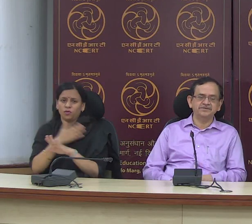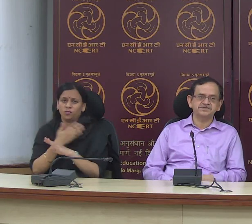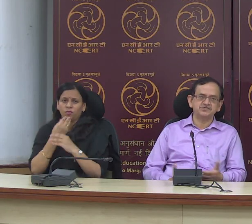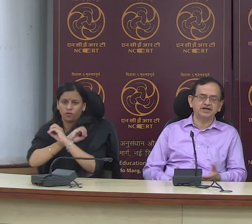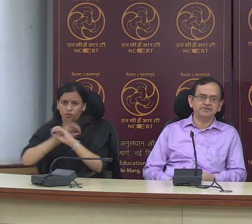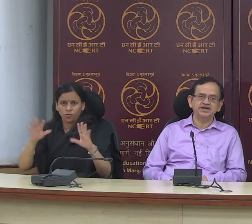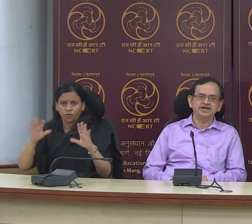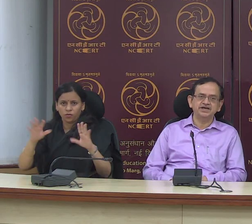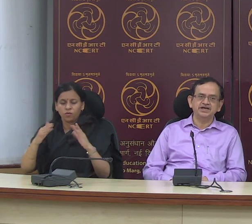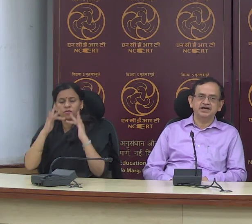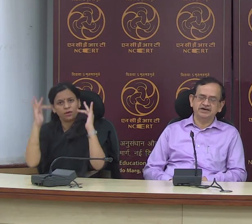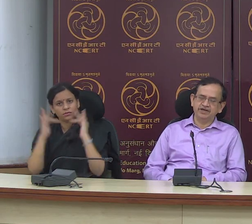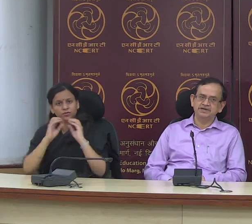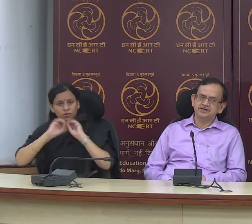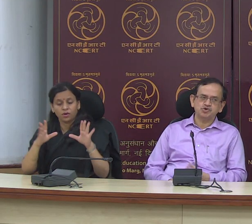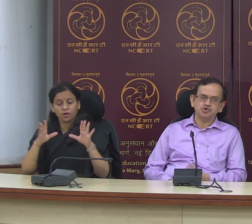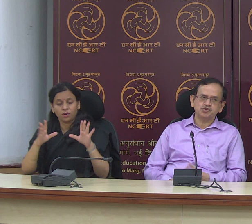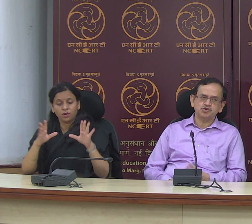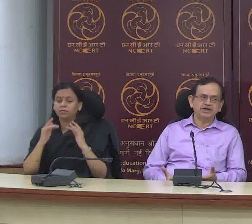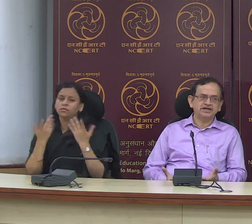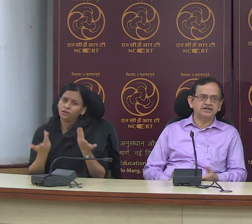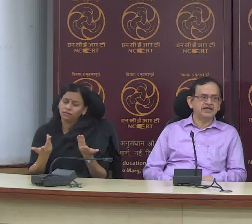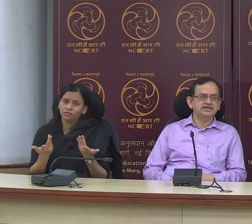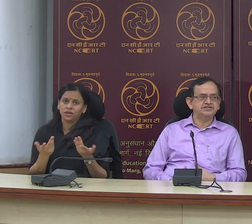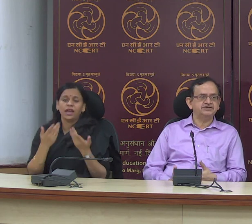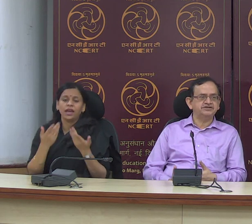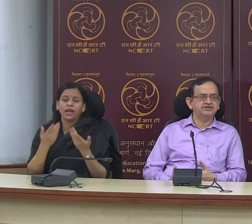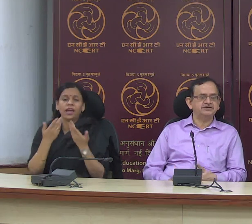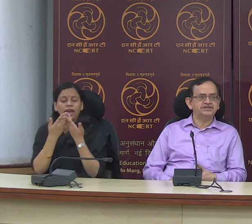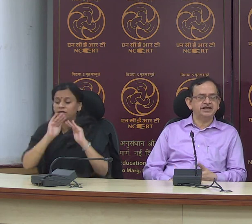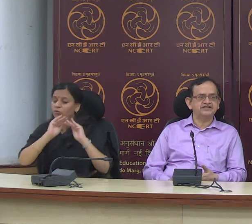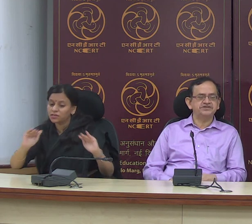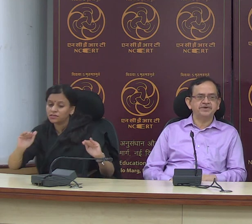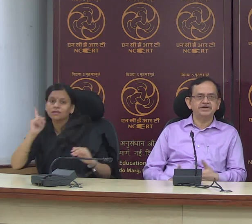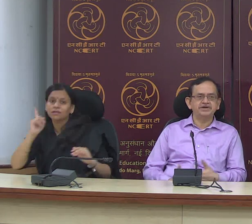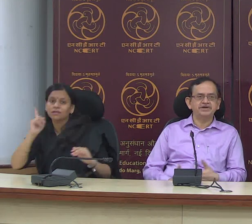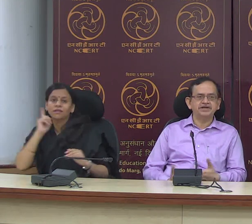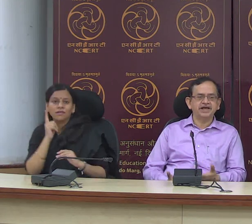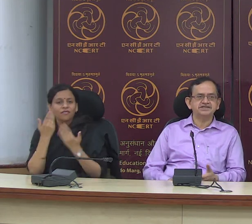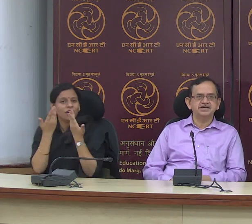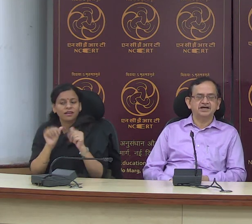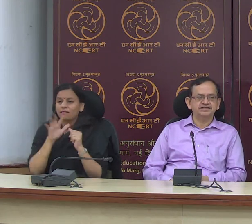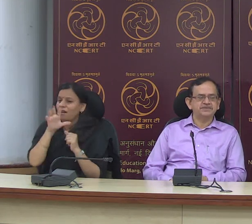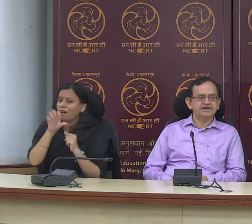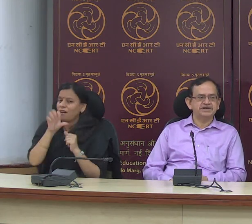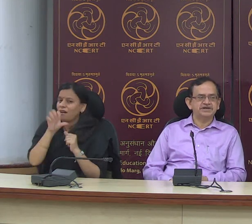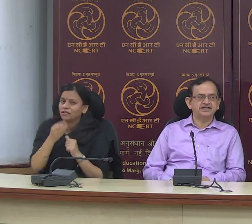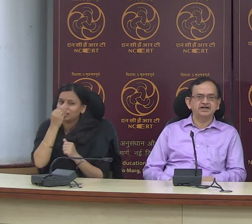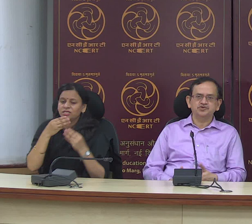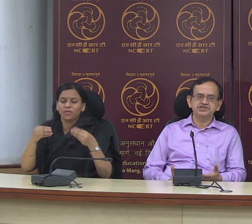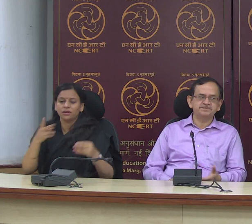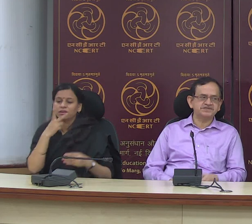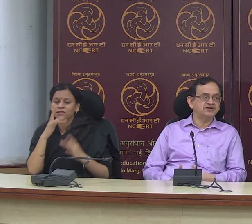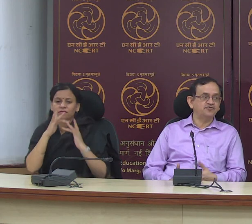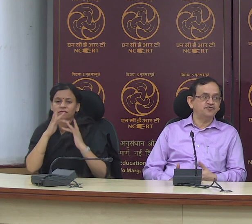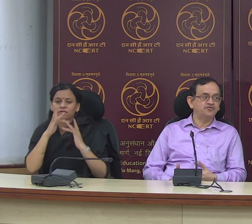three websites where it will be available. So any children with hearing and speech impairment can access this material